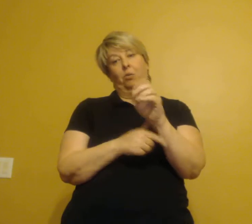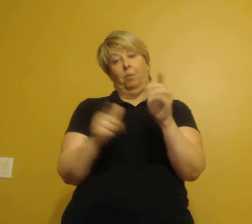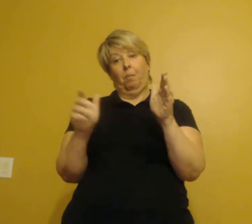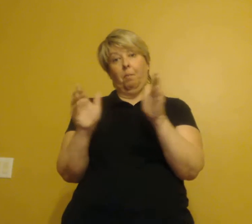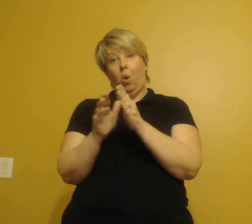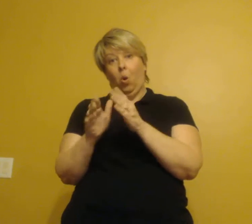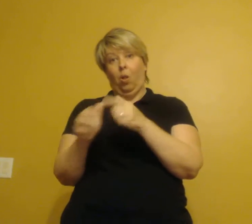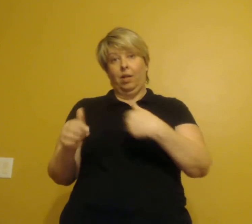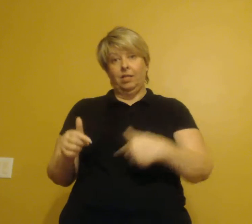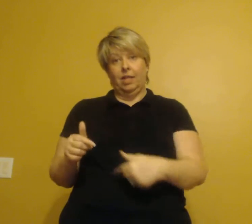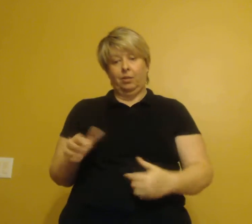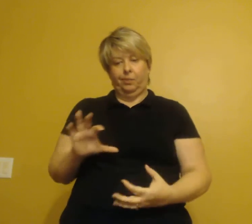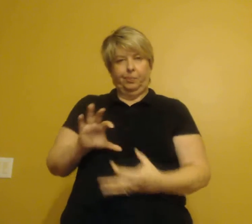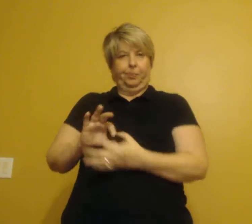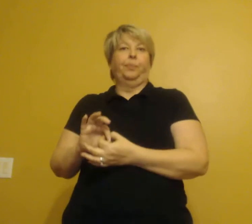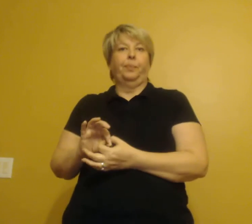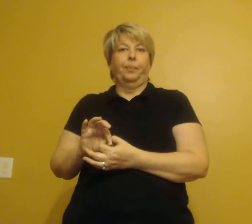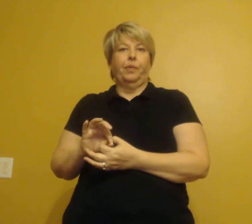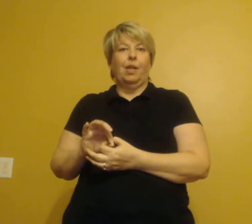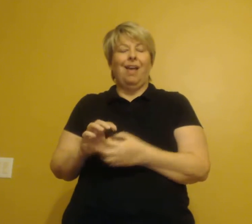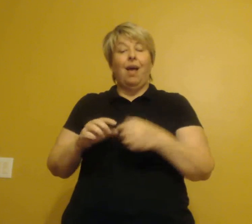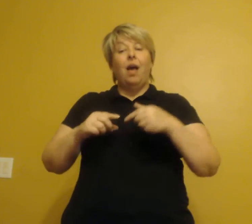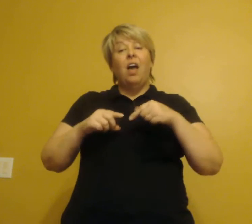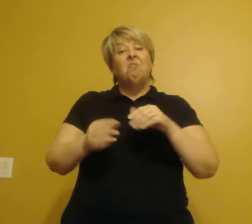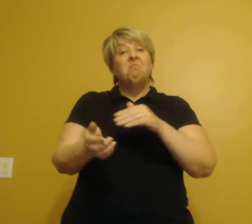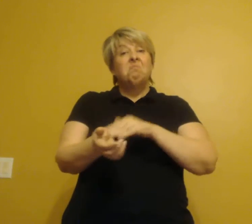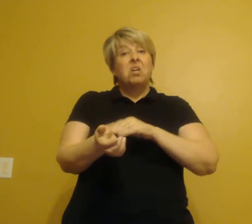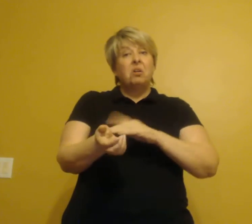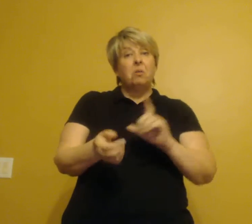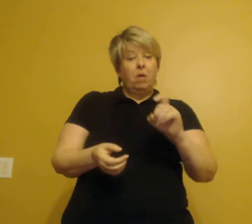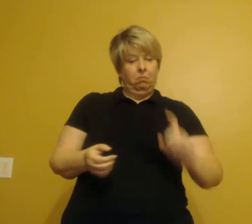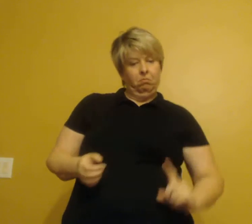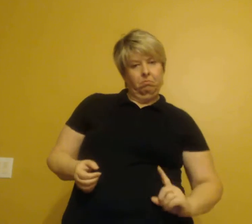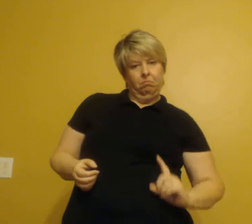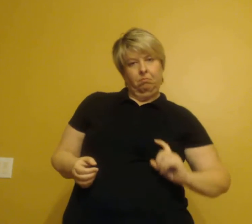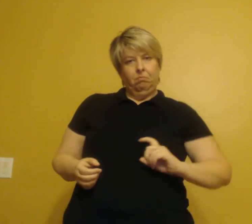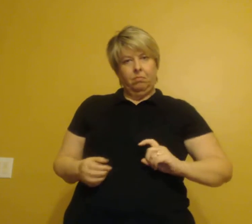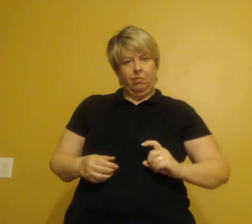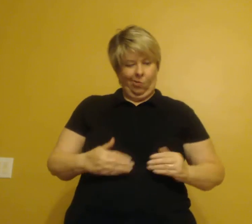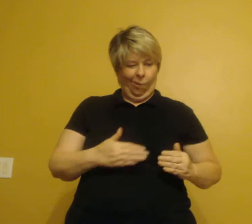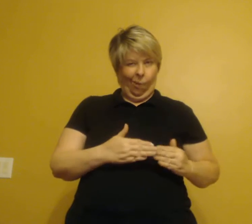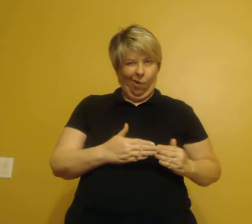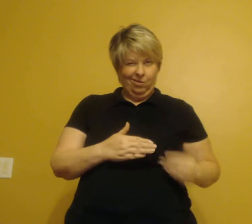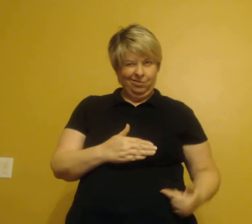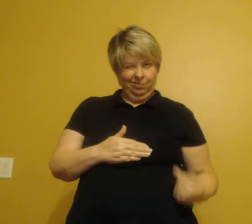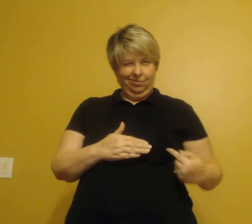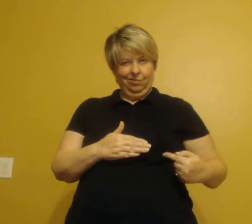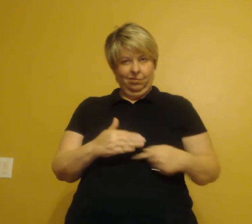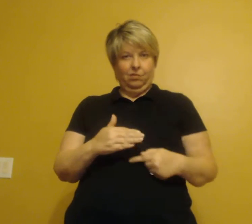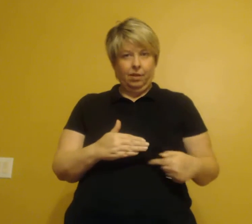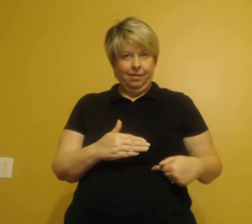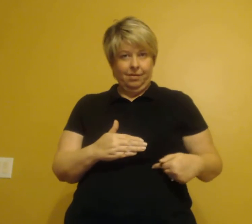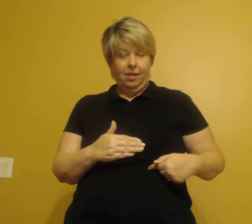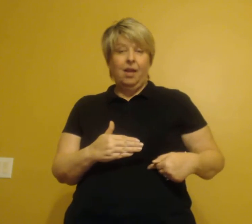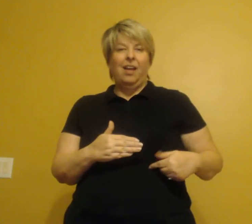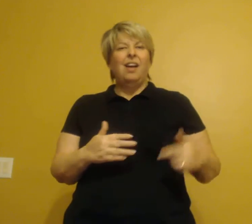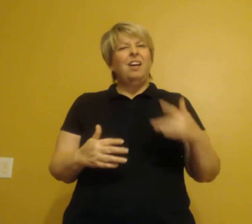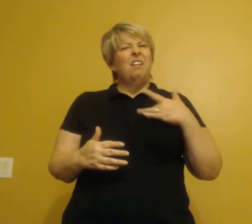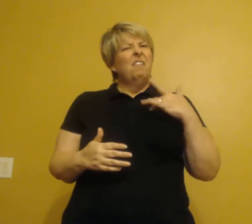doing this, and he's turning some of the corners in the colon, there's a sensation of fullness and sometimes some